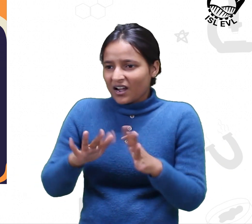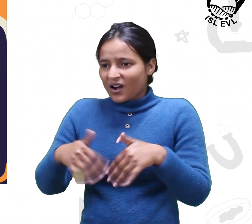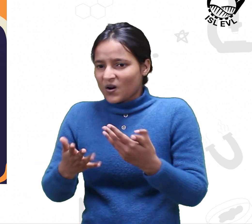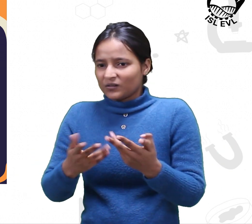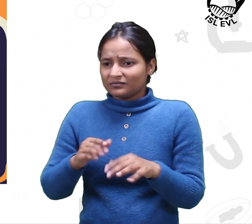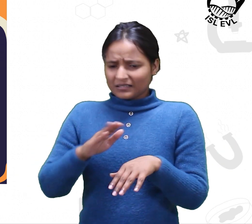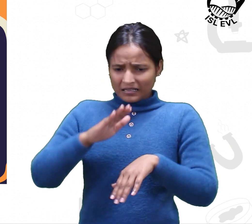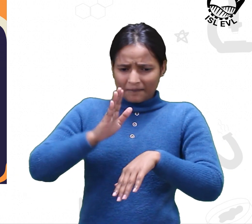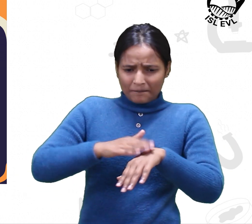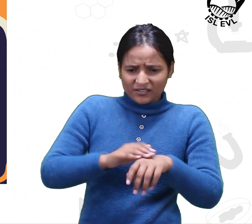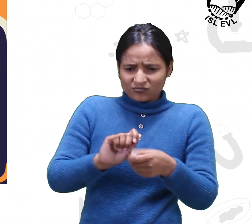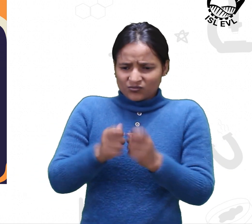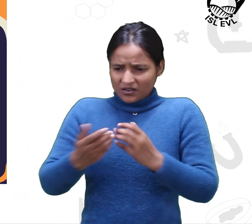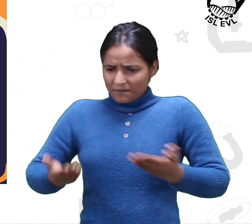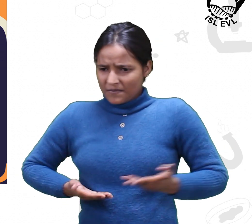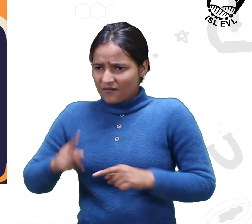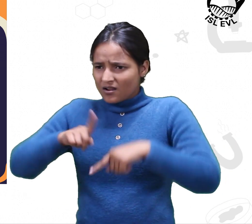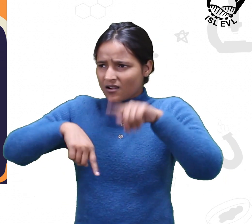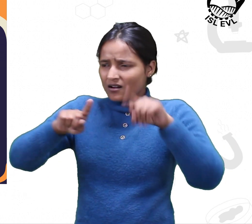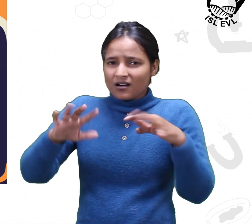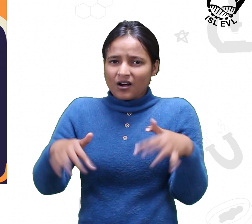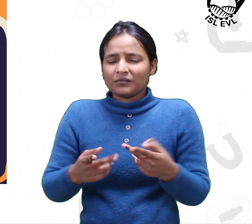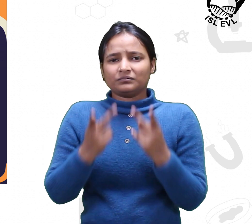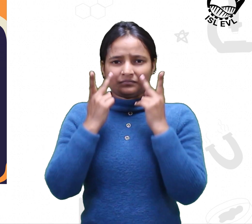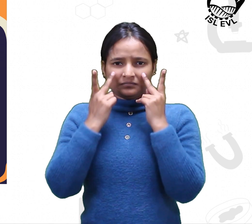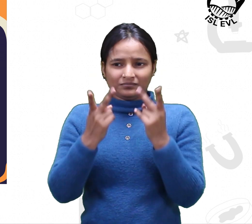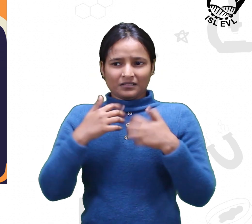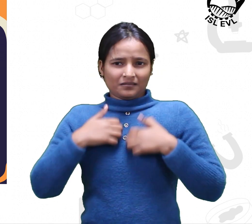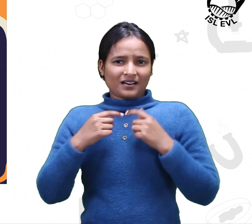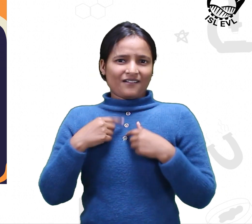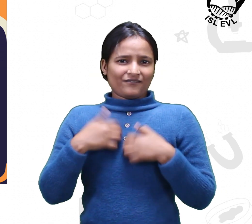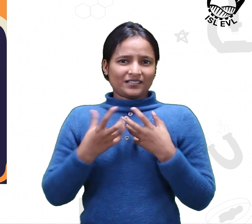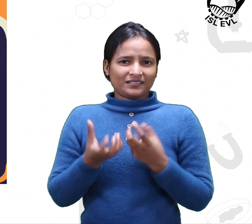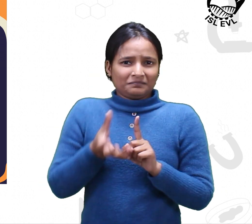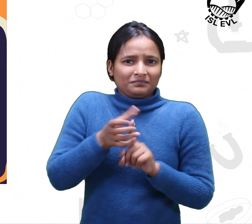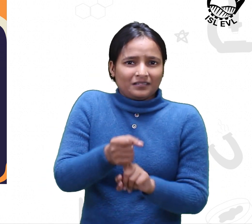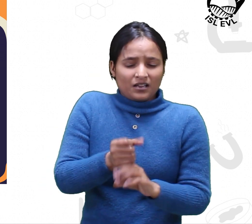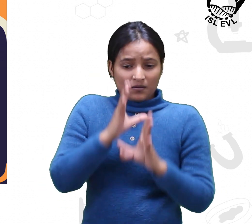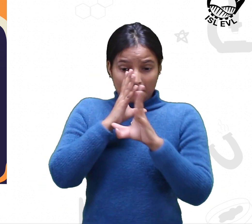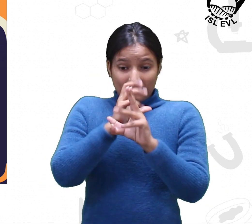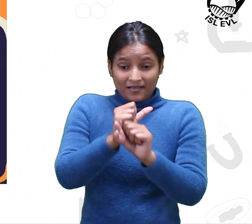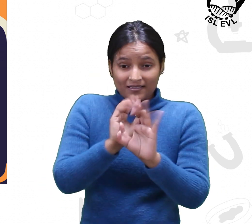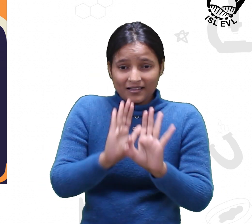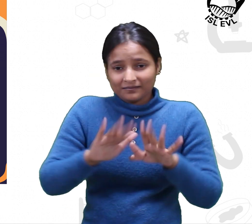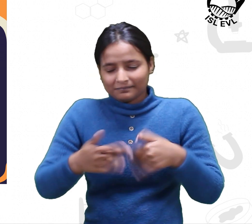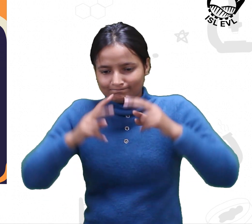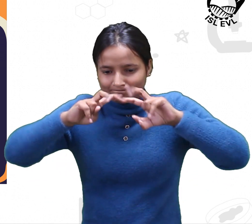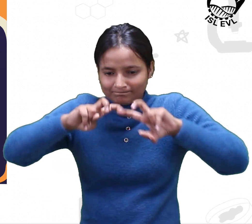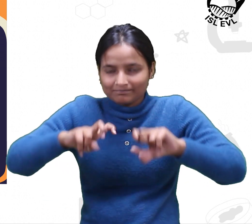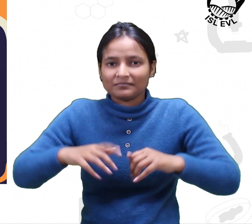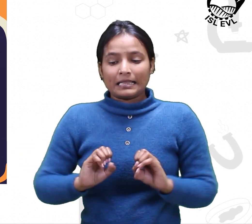through experience. For that, I started working with flies because it's a very simple system to get started with. That kind of got